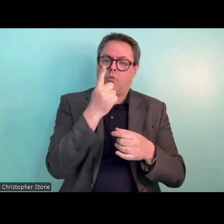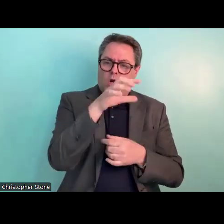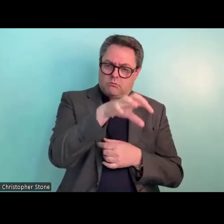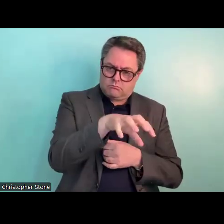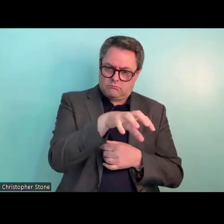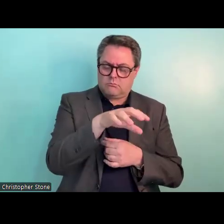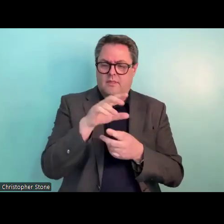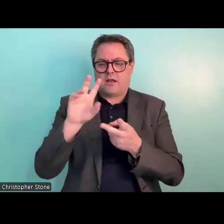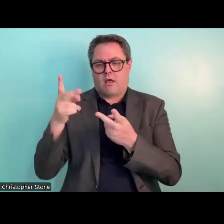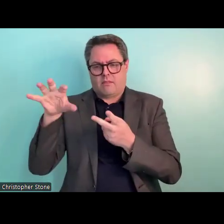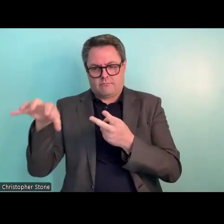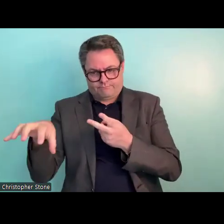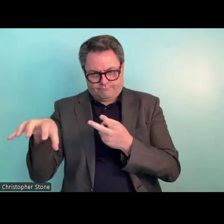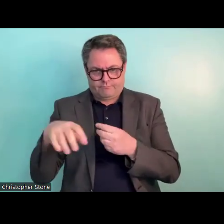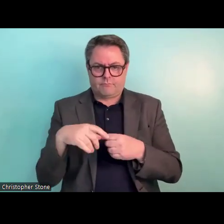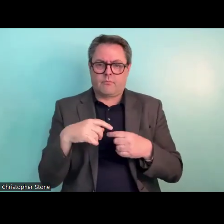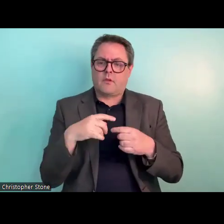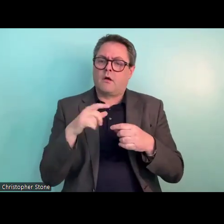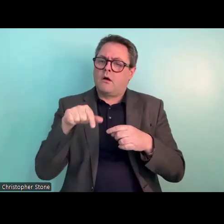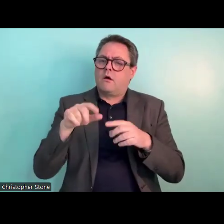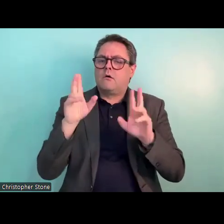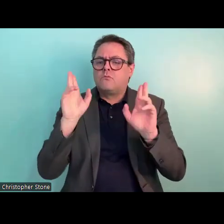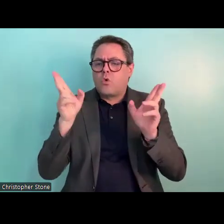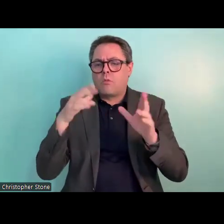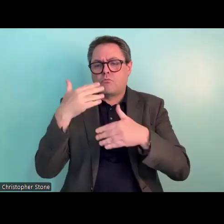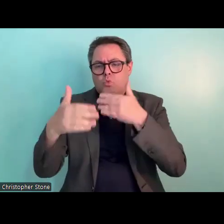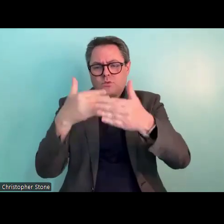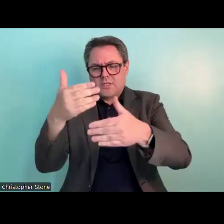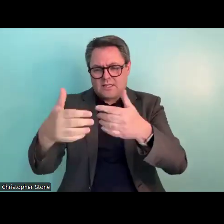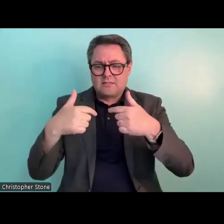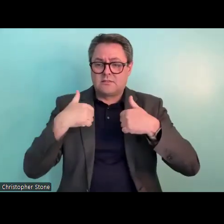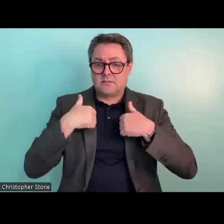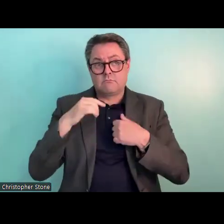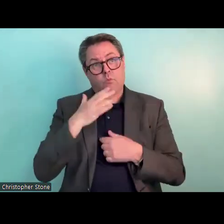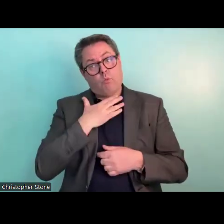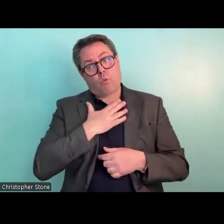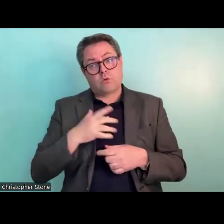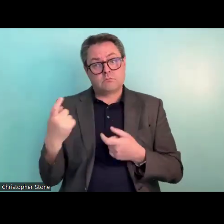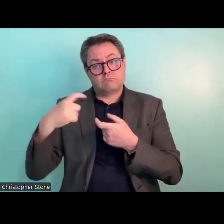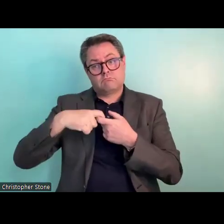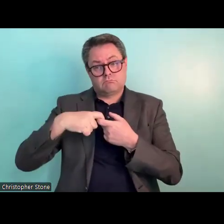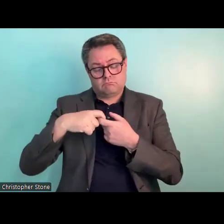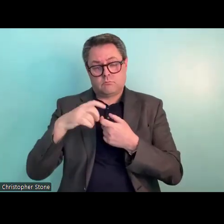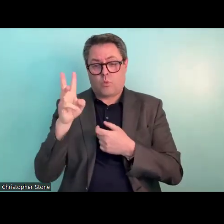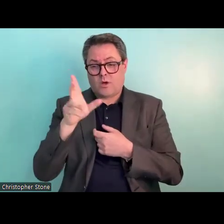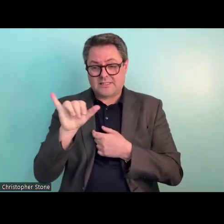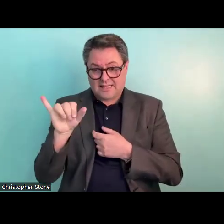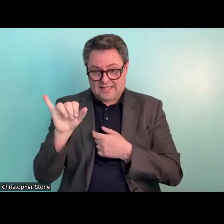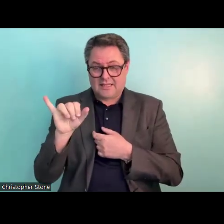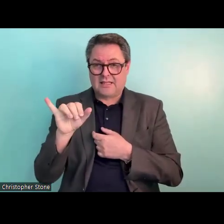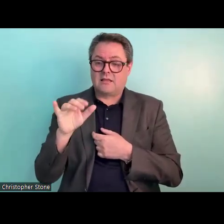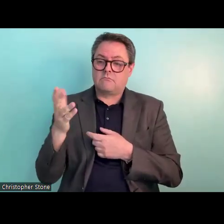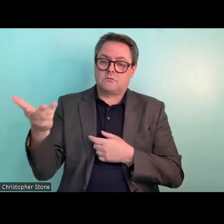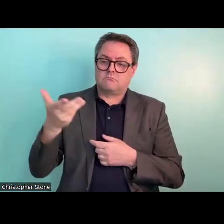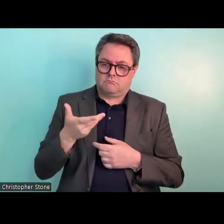When the form is ready for everybody, then we will vote for those two individual potential members. And the normal process will be,